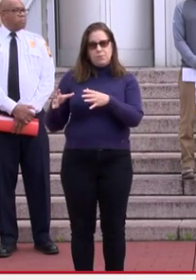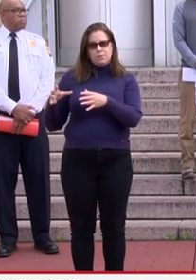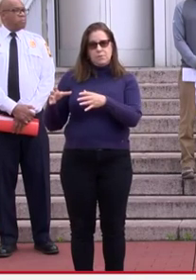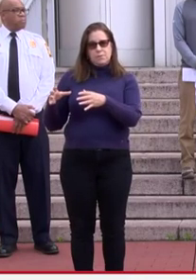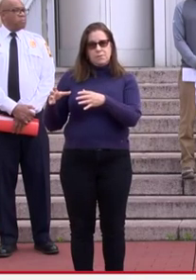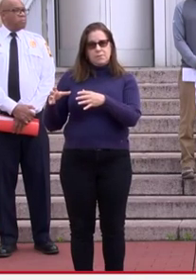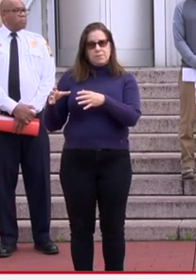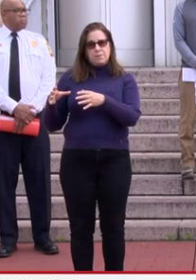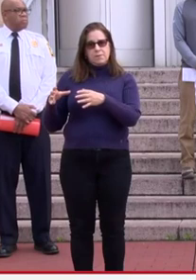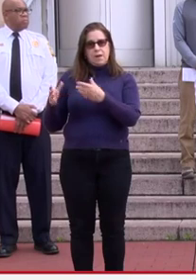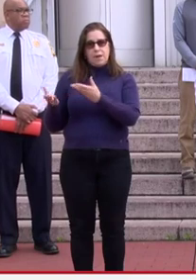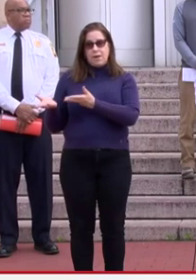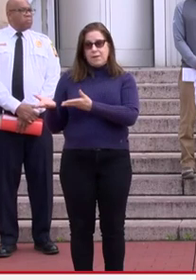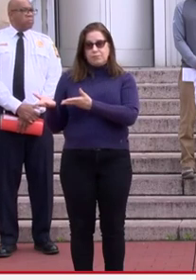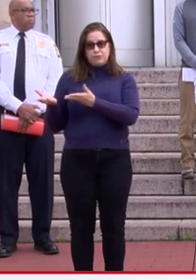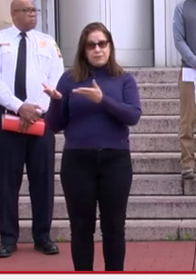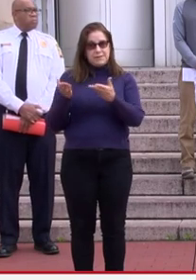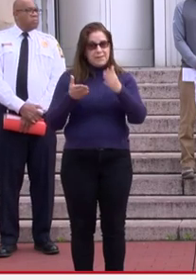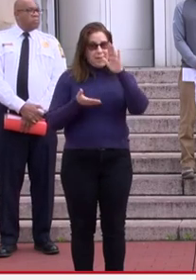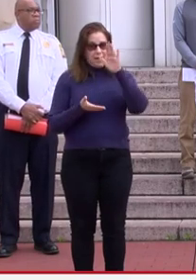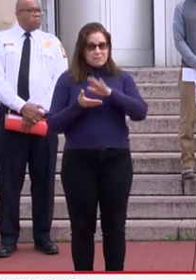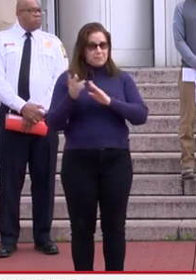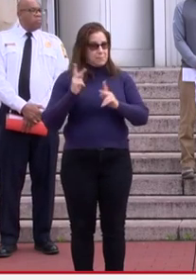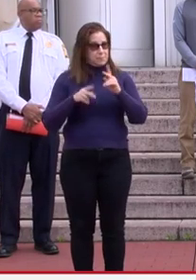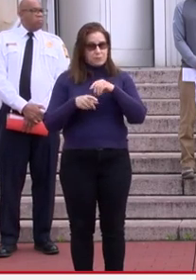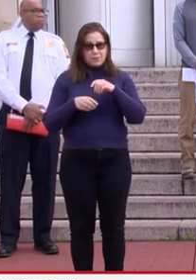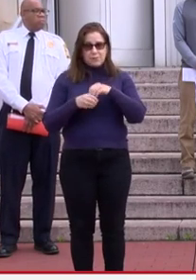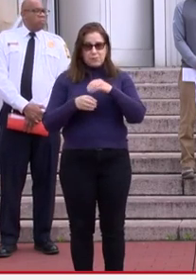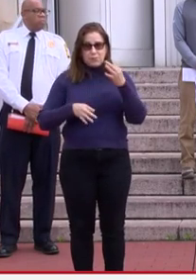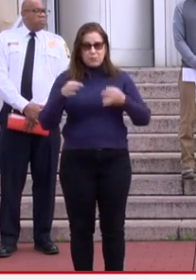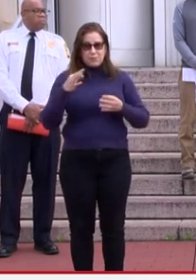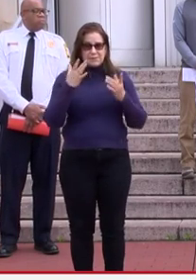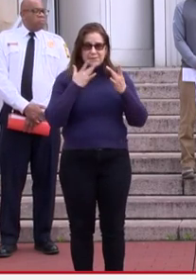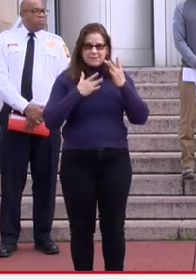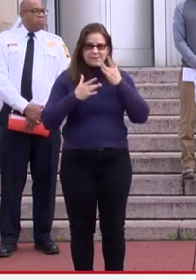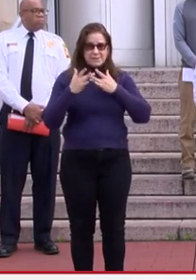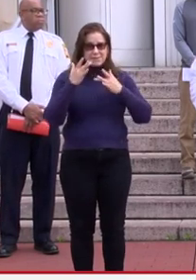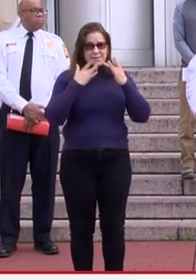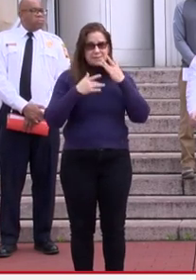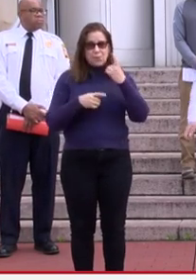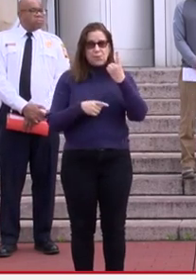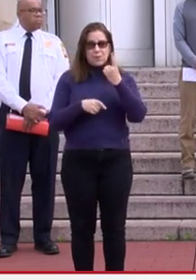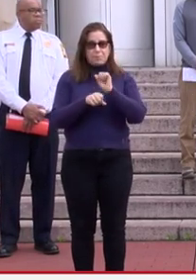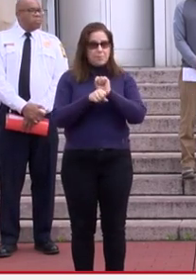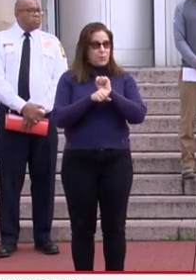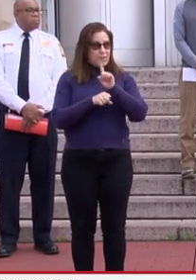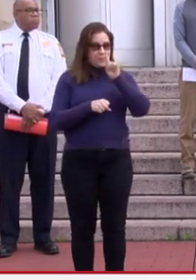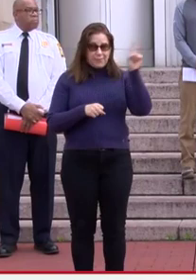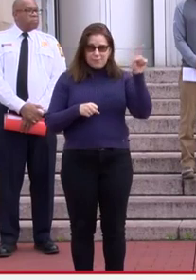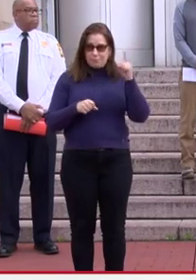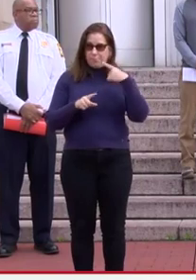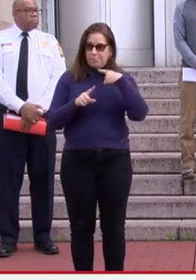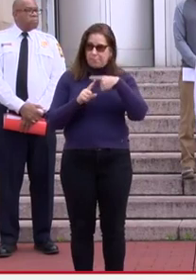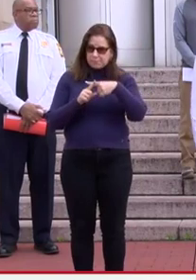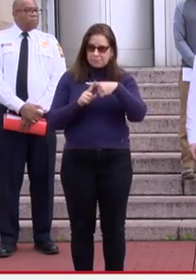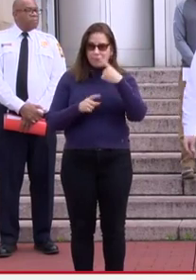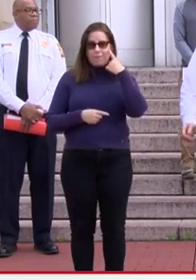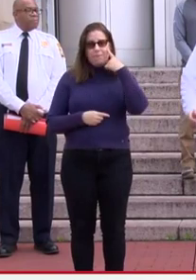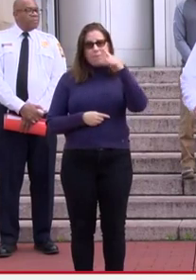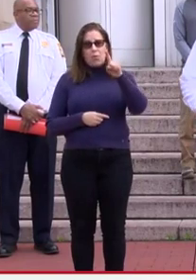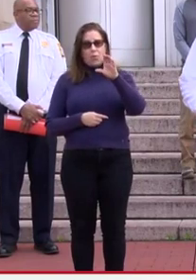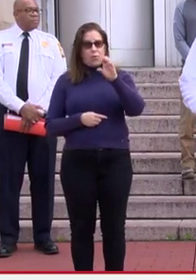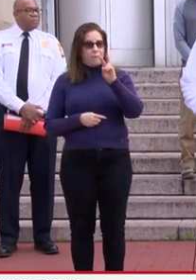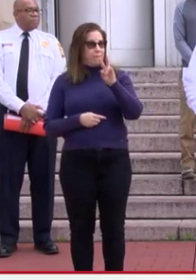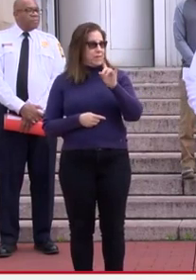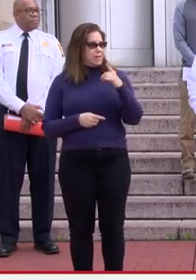now they're strained because of they had a COVID-19, as you know, positive hit over there. Chief, while you're there, just 2 quick questions. Does your